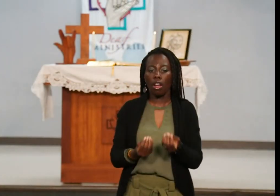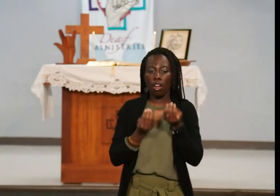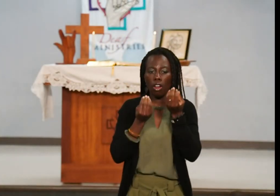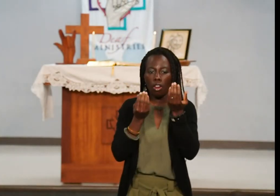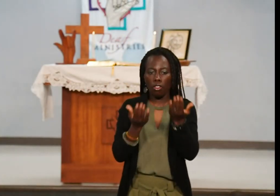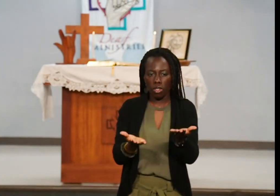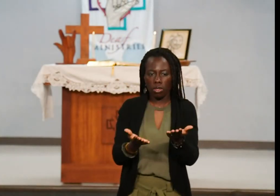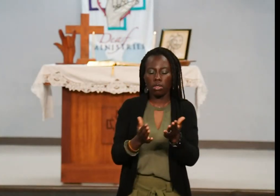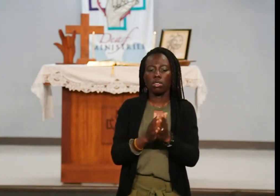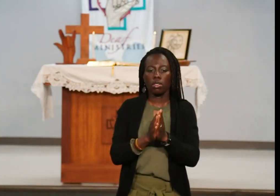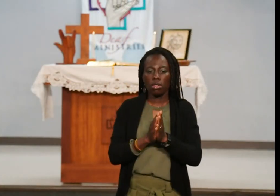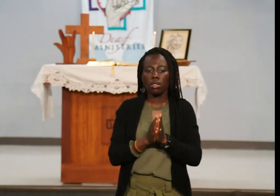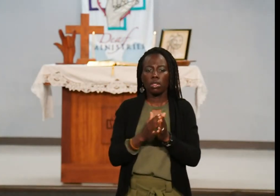Hello, everyone.